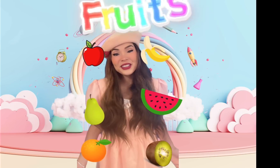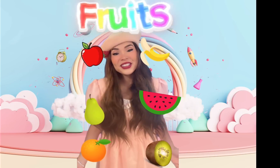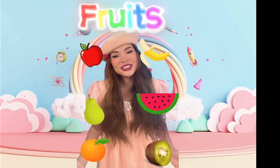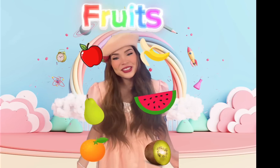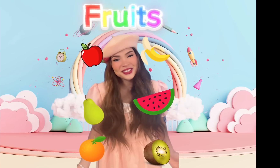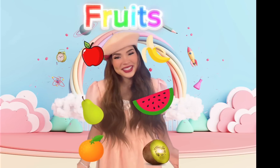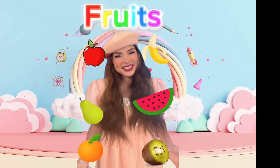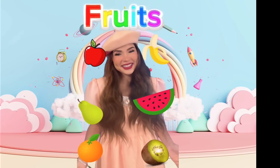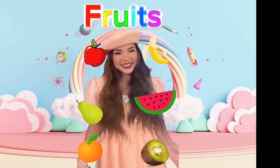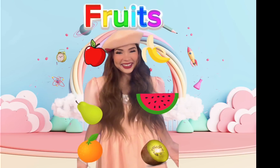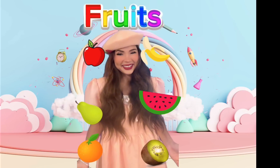Fruits.